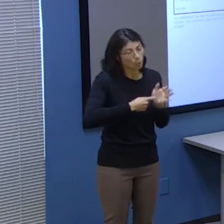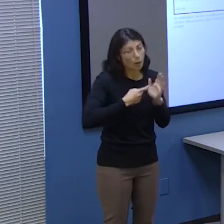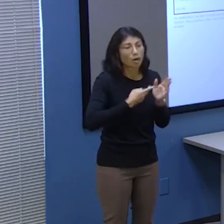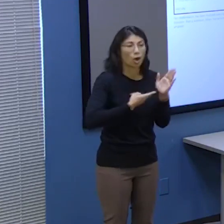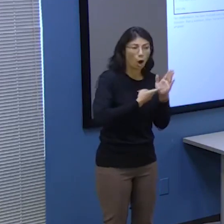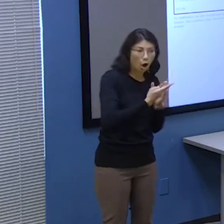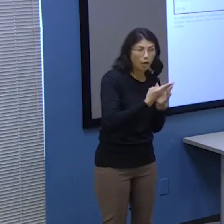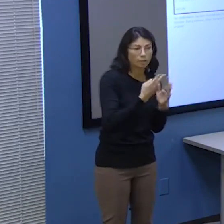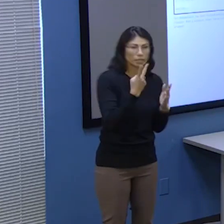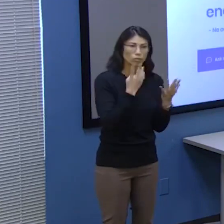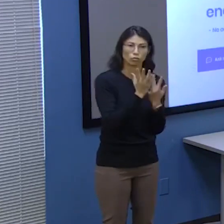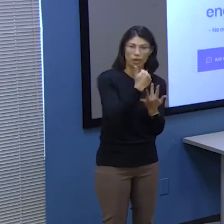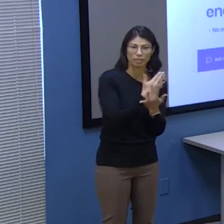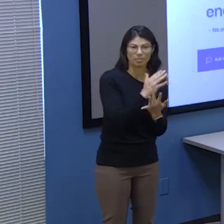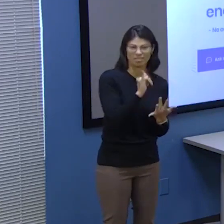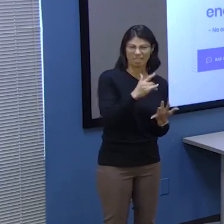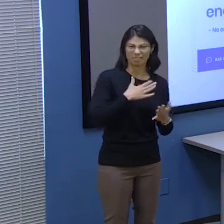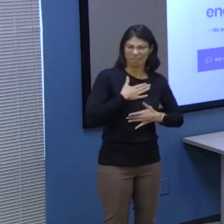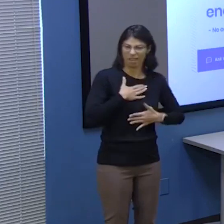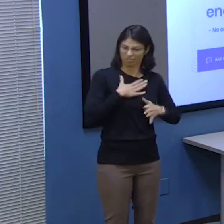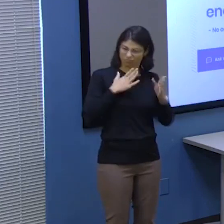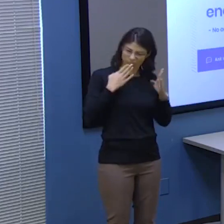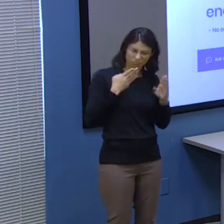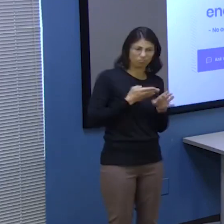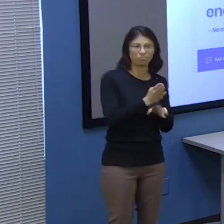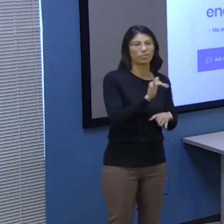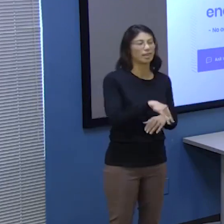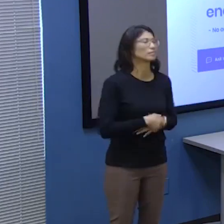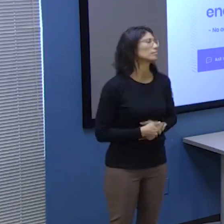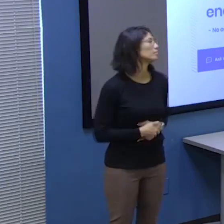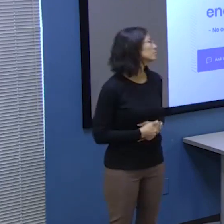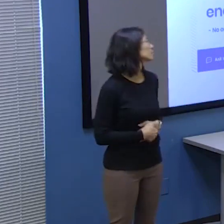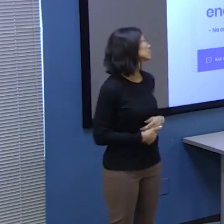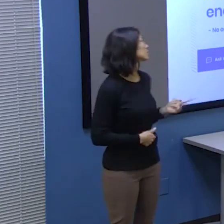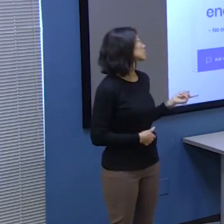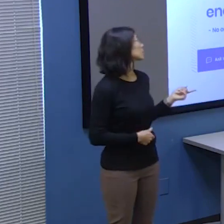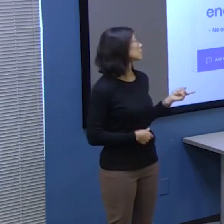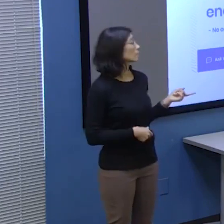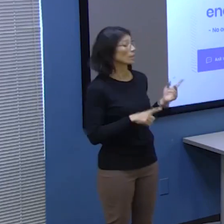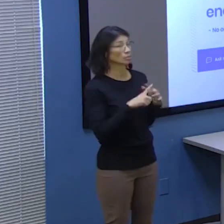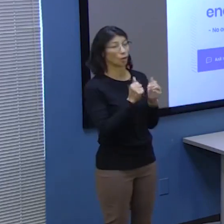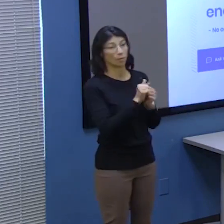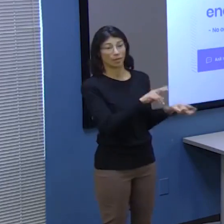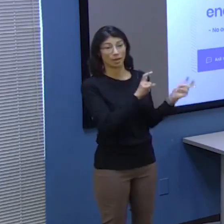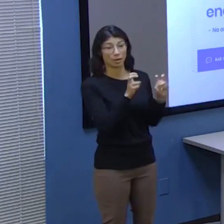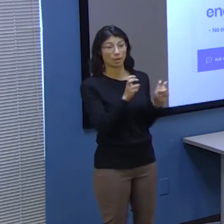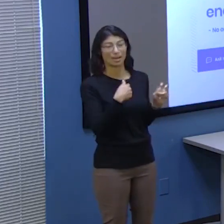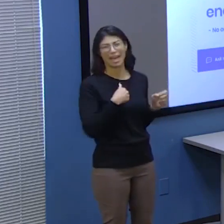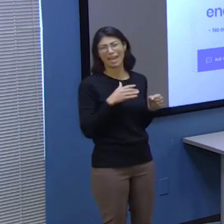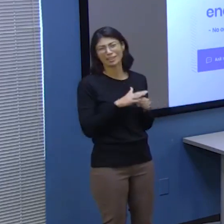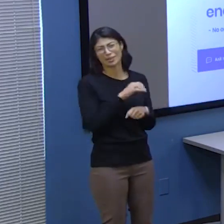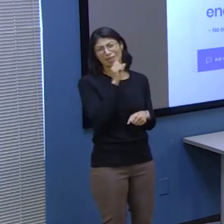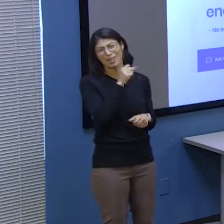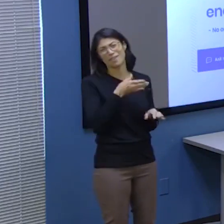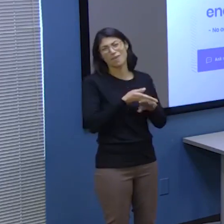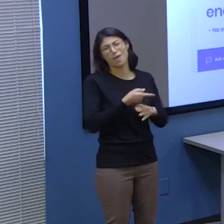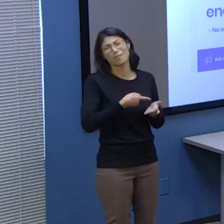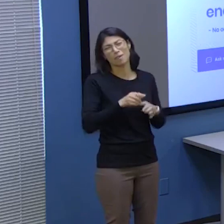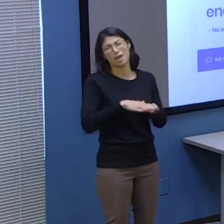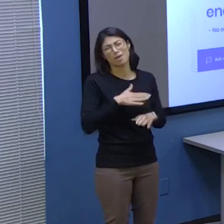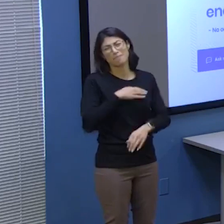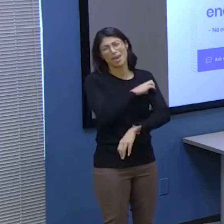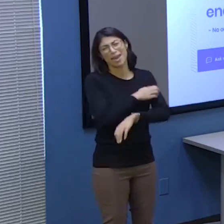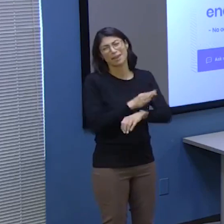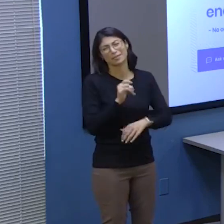and that's what I'm all about. So here's a great quote. I thought I'd start with this. I totally love overpaying on my energy